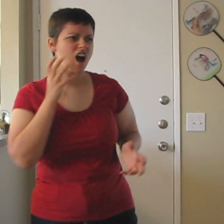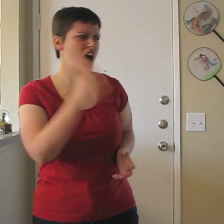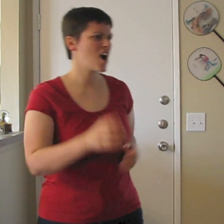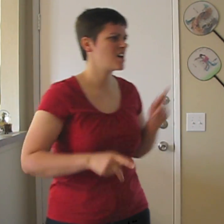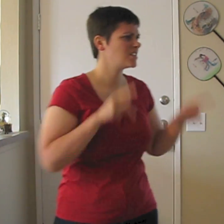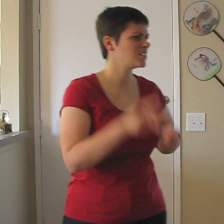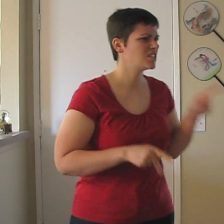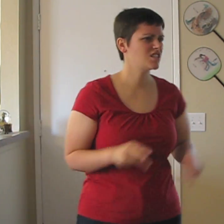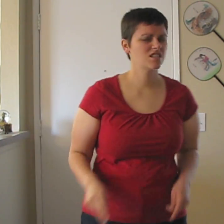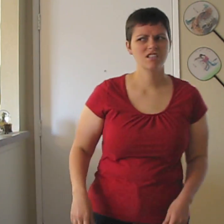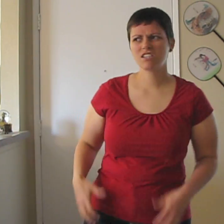screaming at the